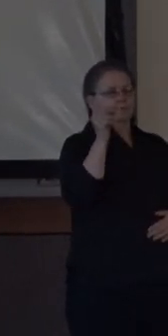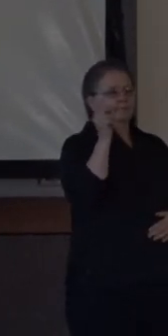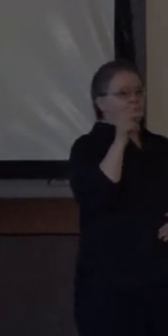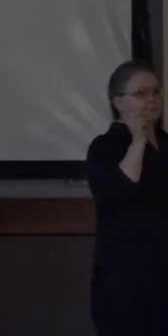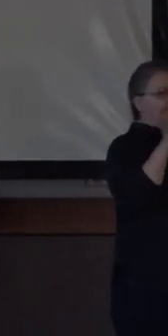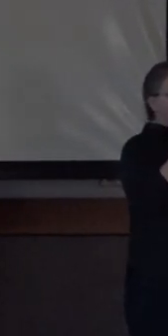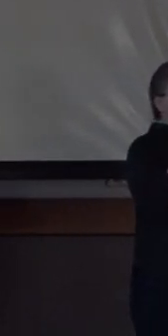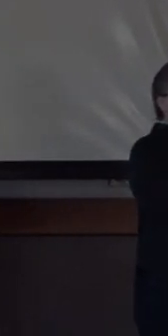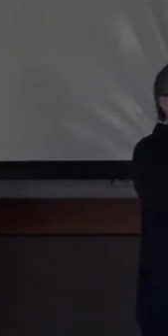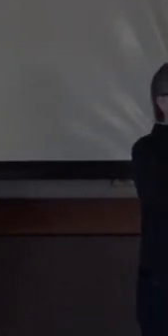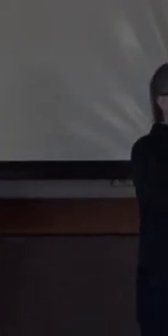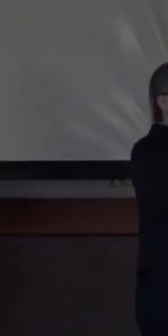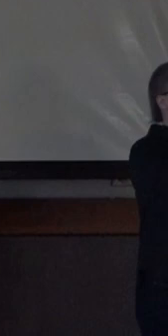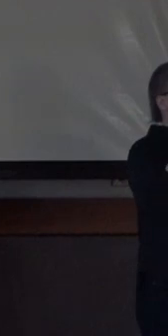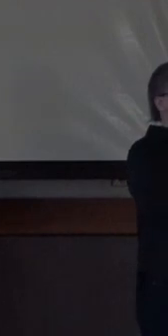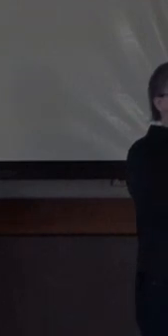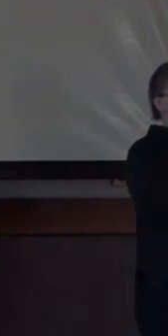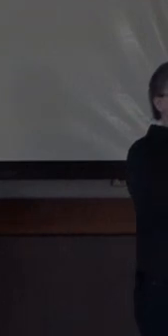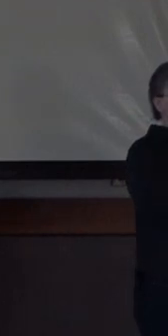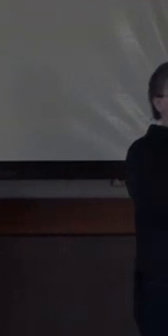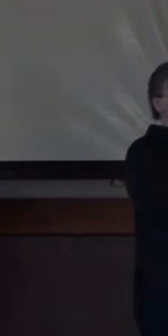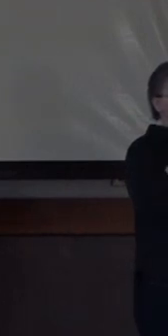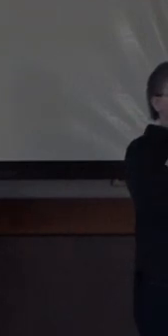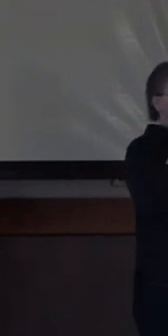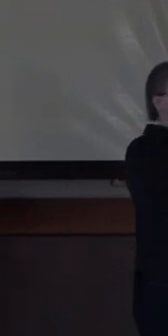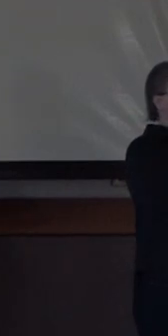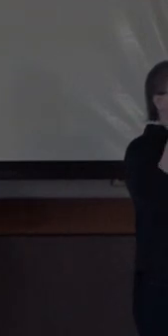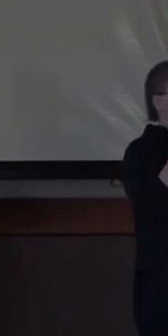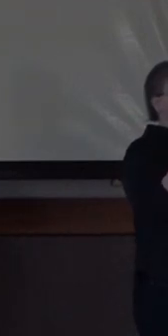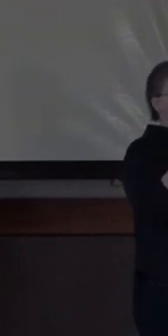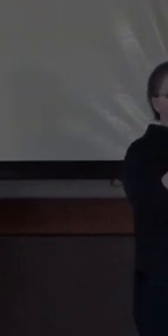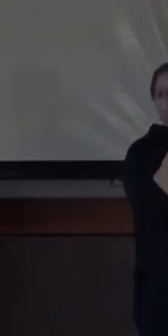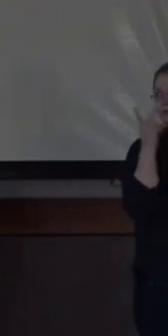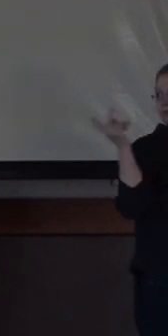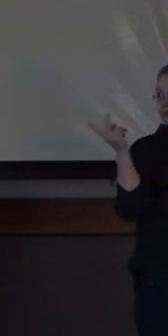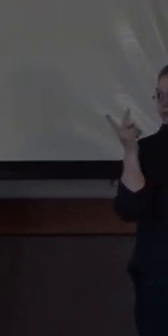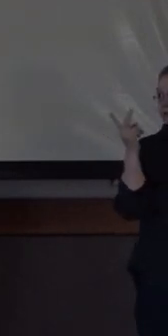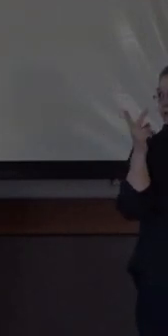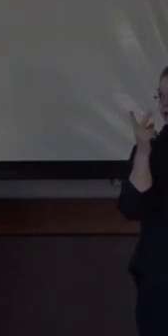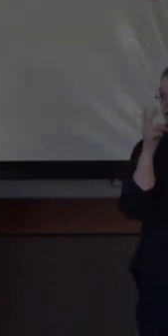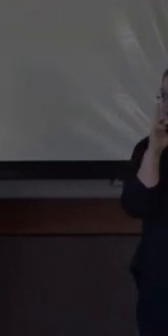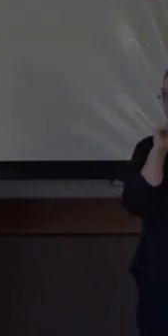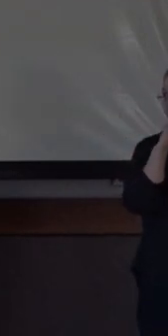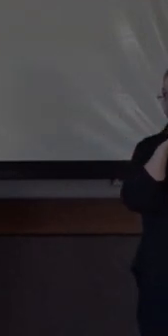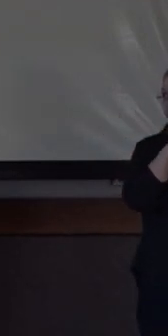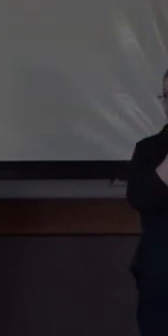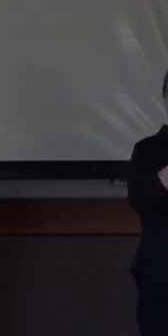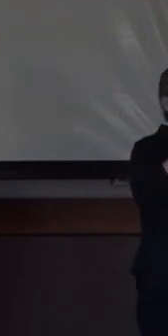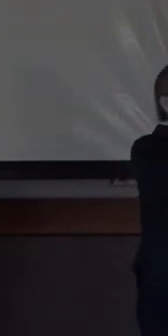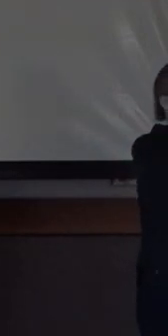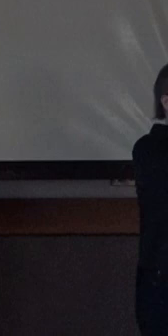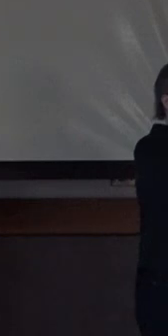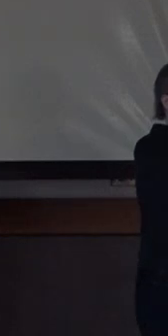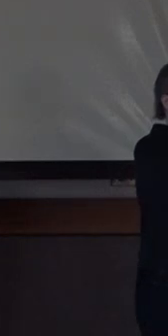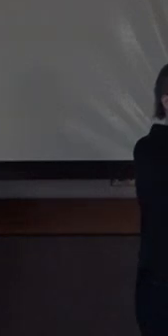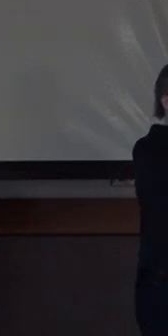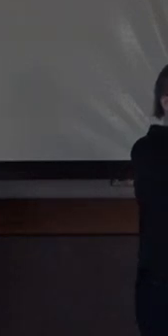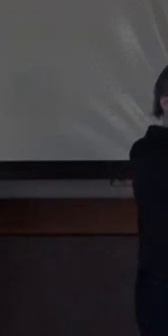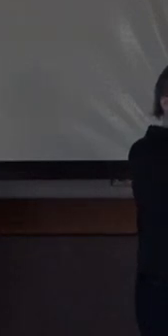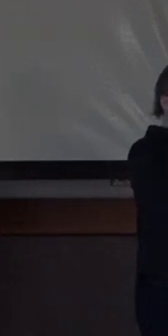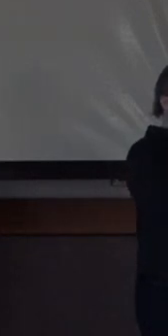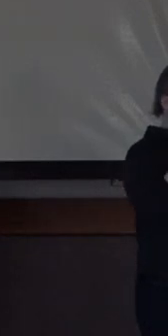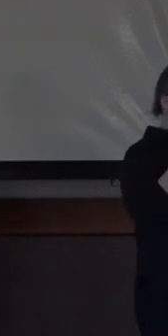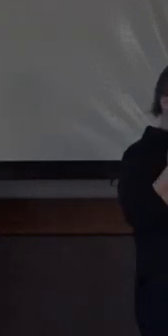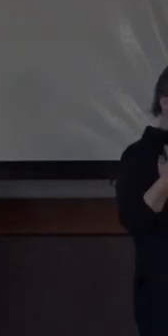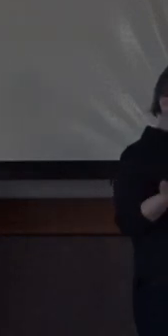All right. Thank you so much, Kyla. Thank you so much, Raquel, my wonderful niece, Raquel. Thank you, Principal Campbell, for having me today.